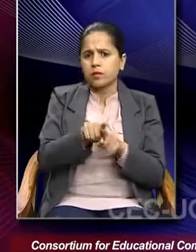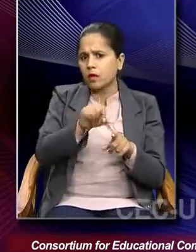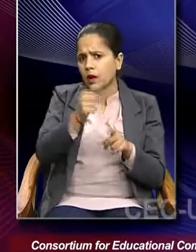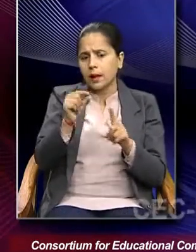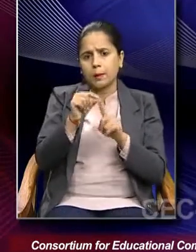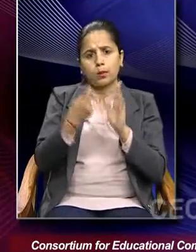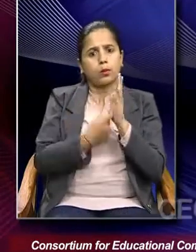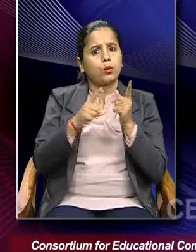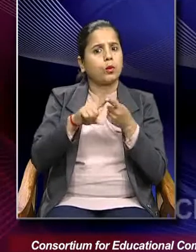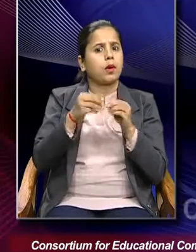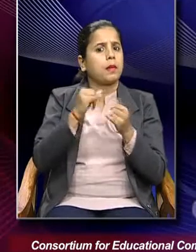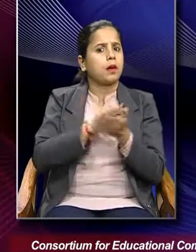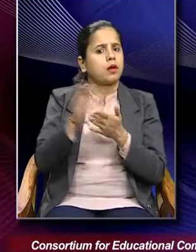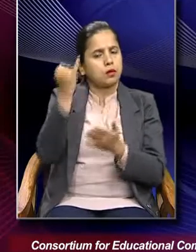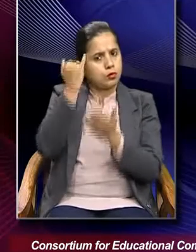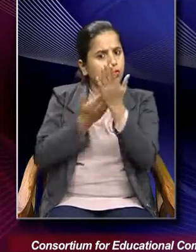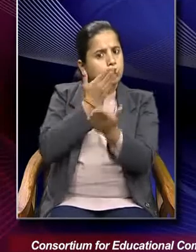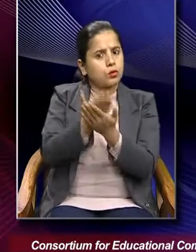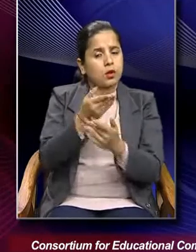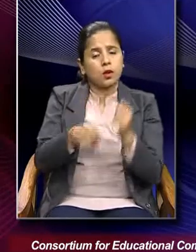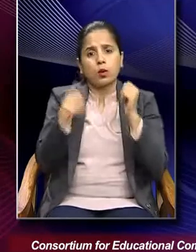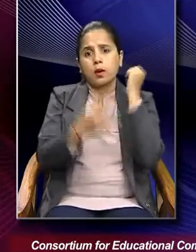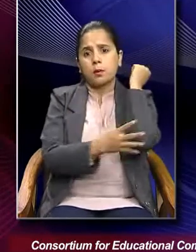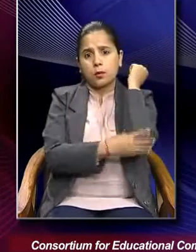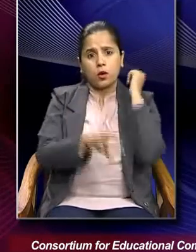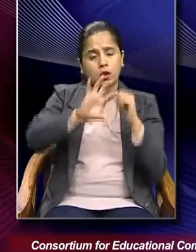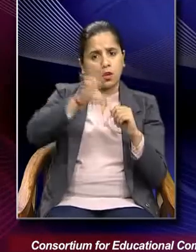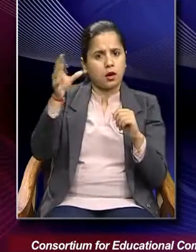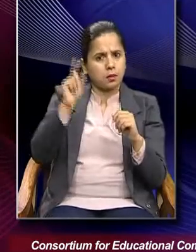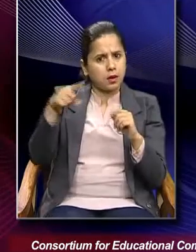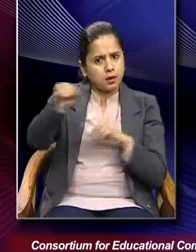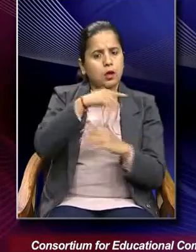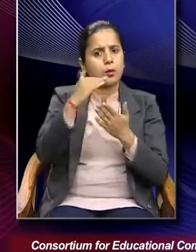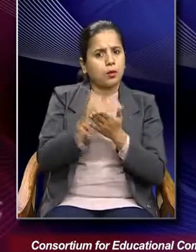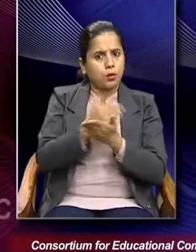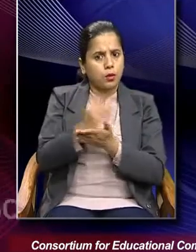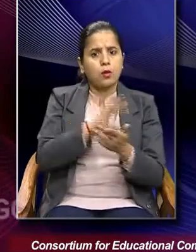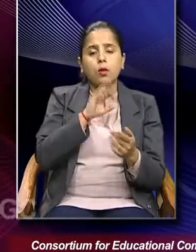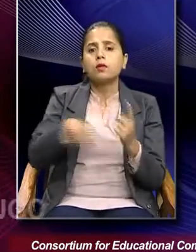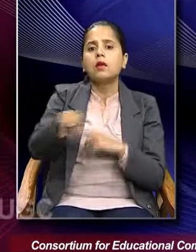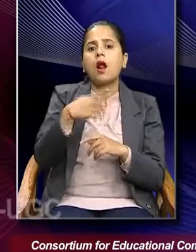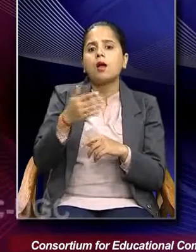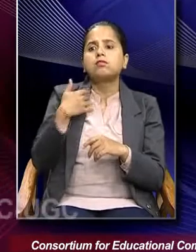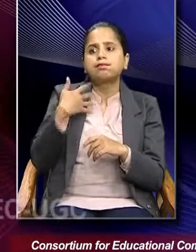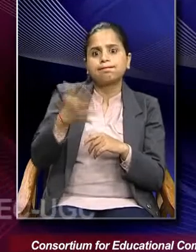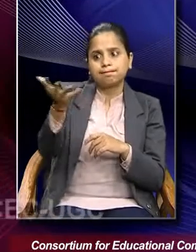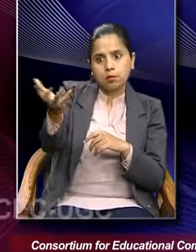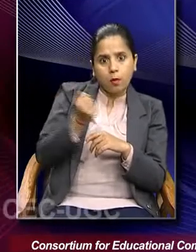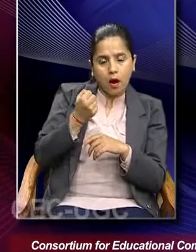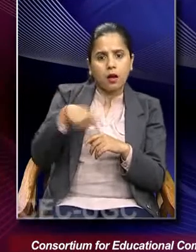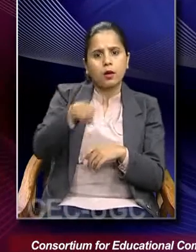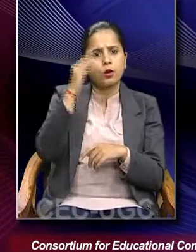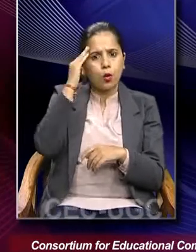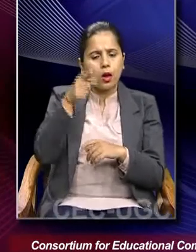straightforward. So he suggested that poorer countries should embark on programs of import substitution so that they need